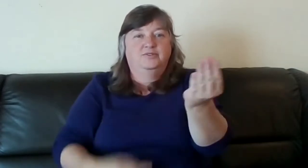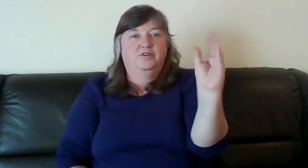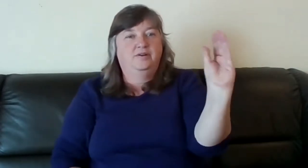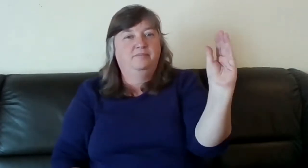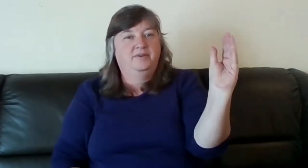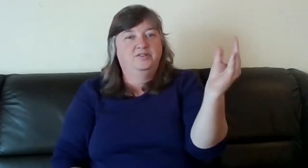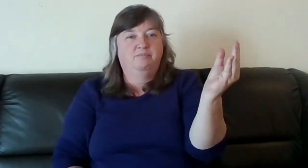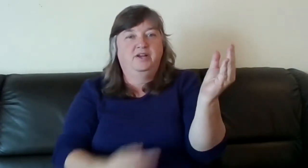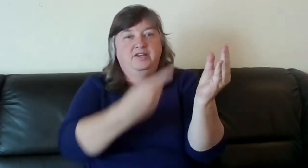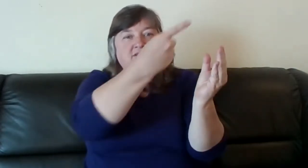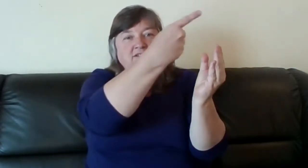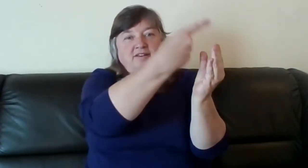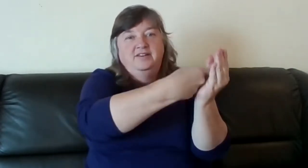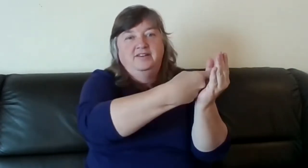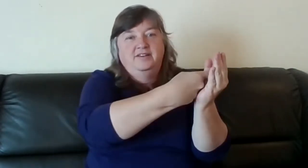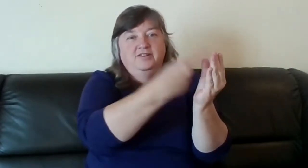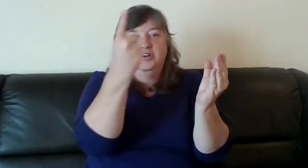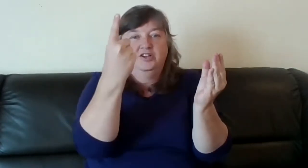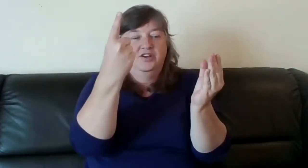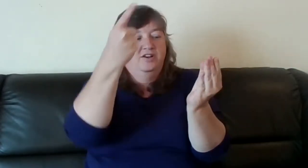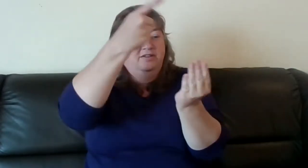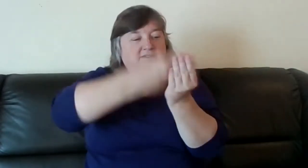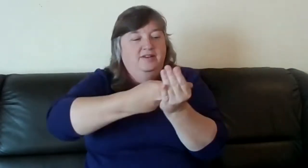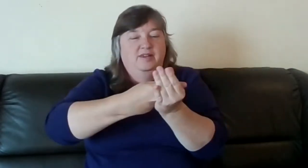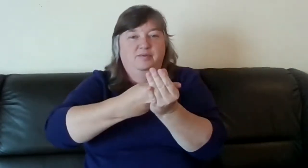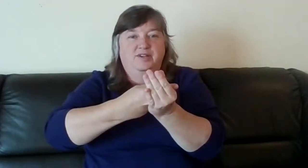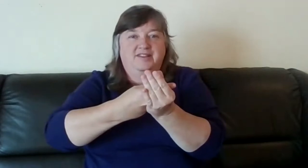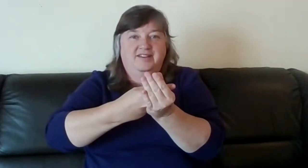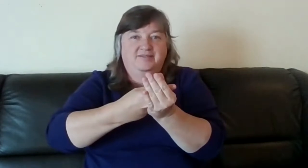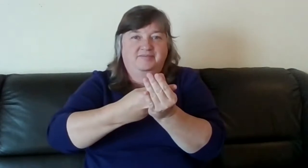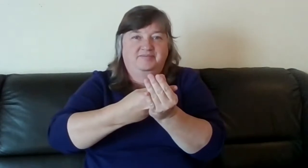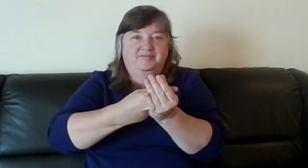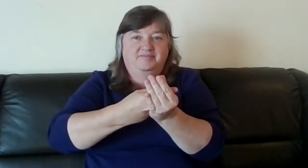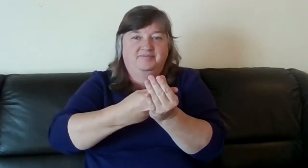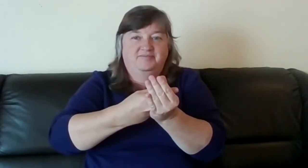So here's your bun, and here's your hot dog. You put it in there.